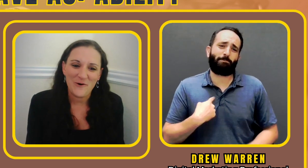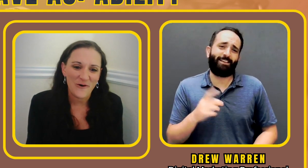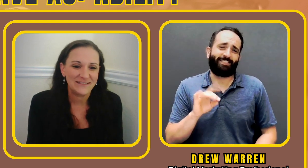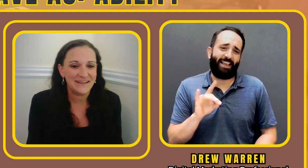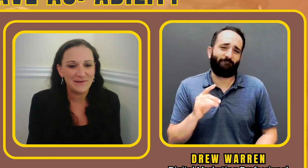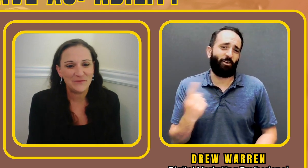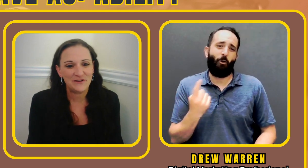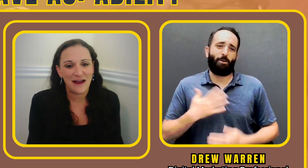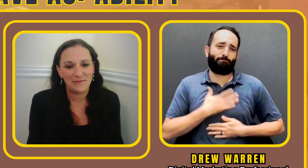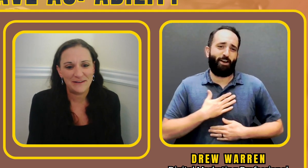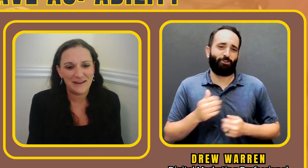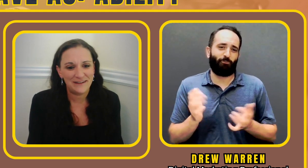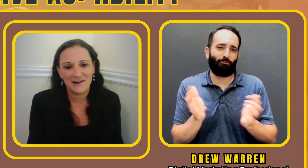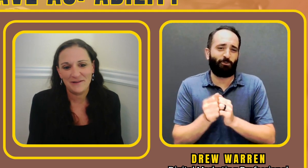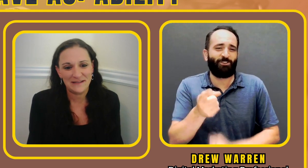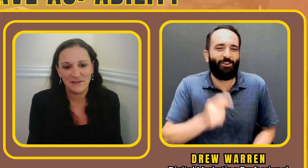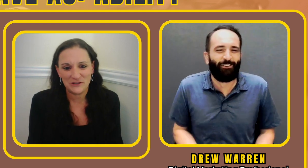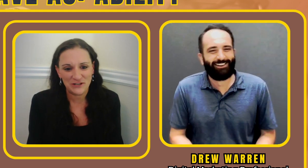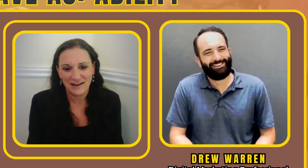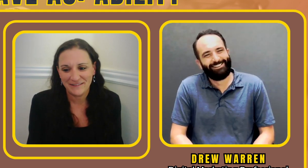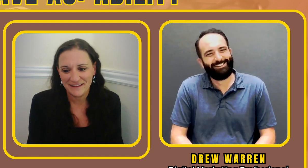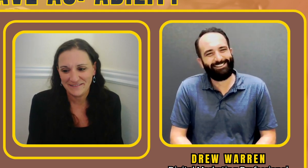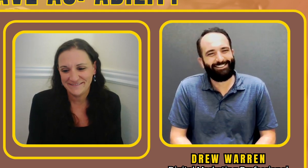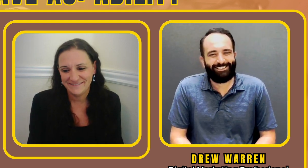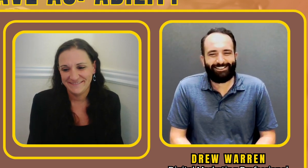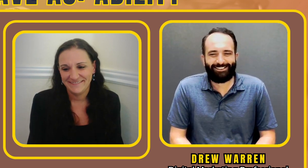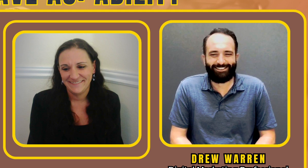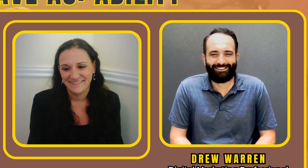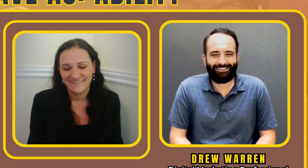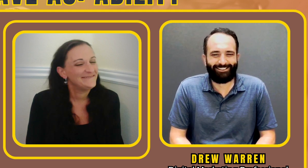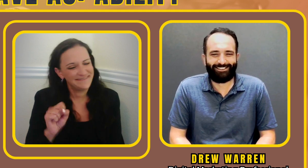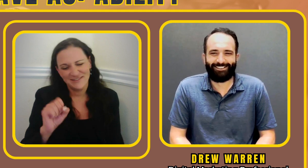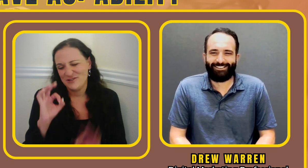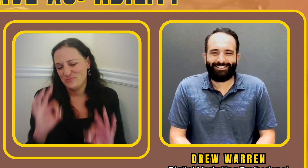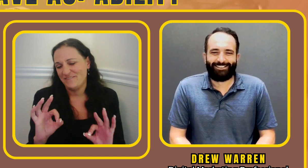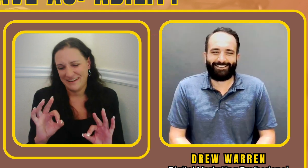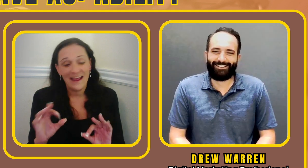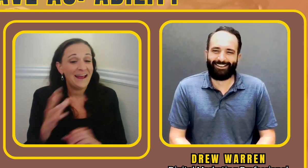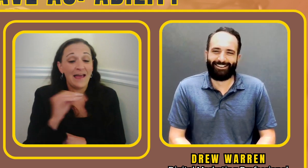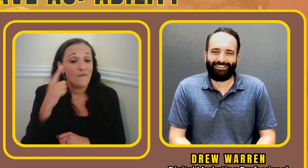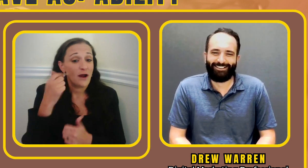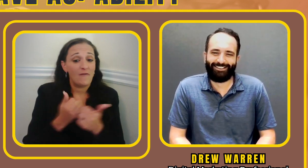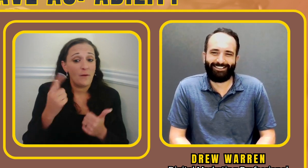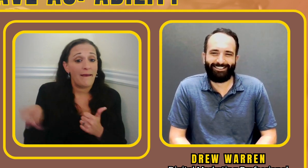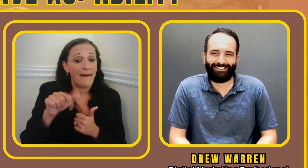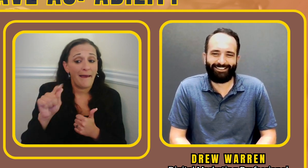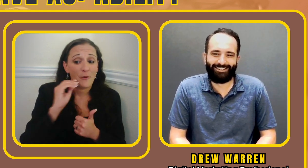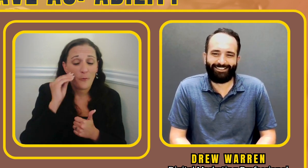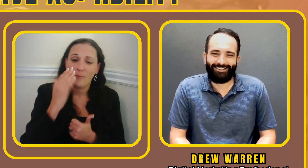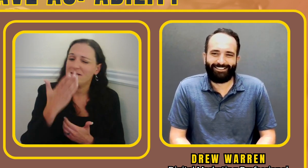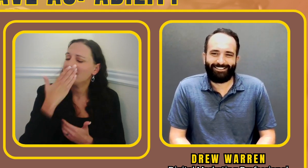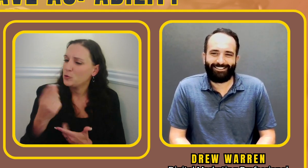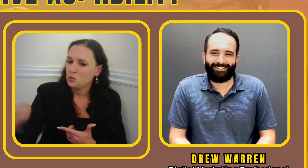Of course. And thank you so much for having me, David. It's always a pleasure chatting. Terrific. And for everybody at home, thank you